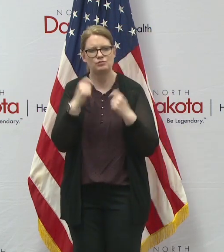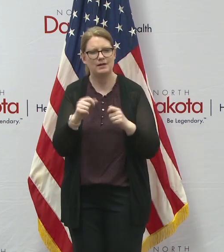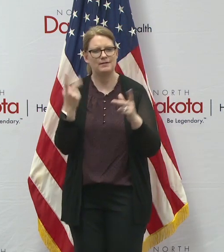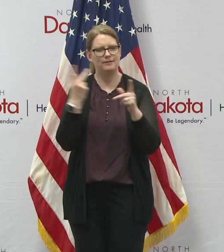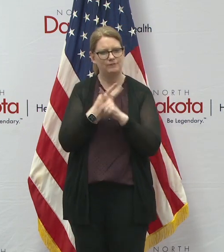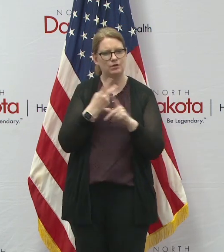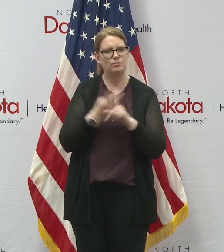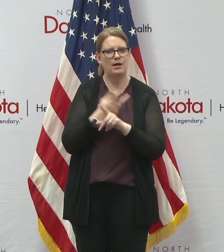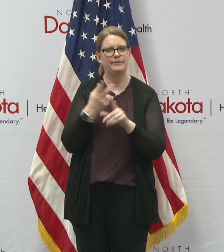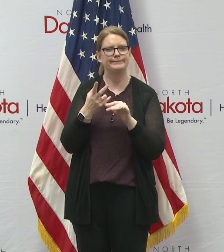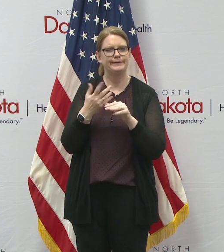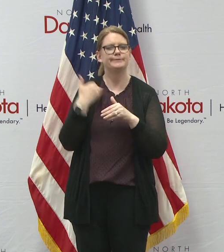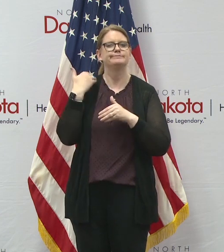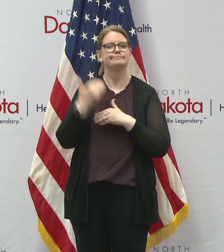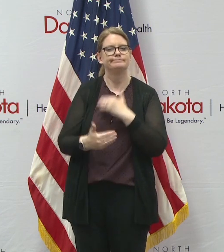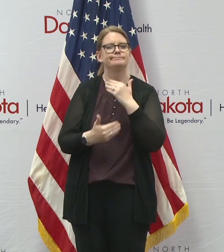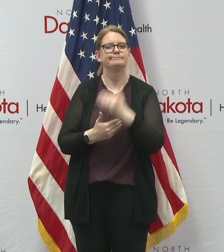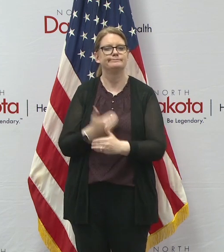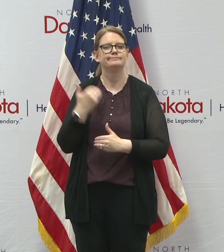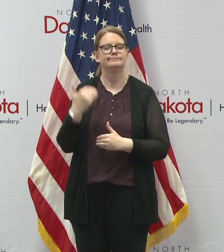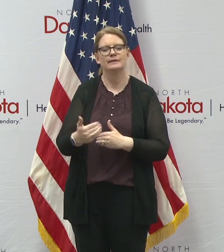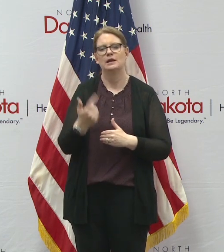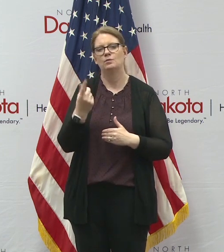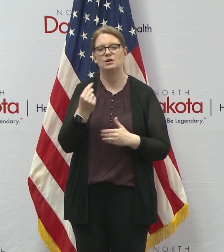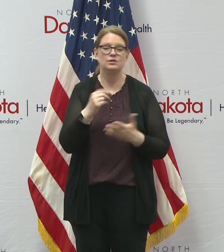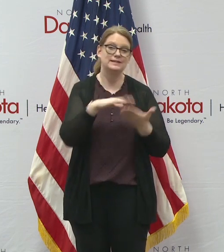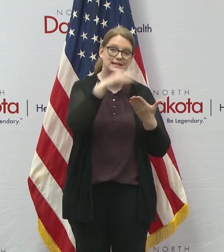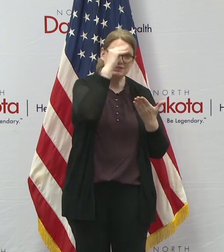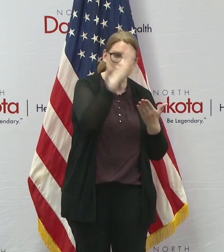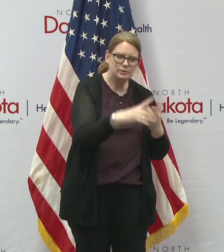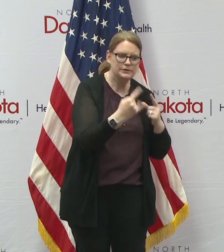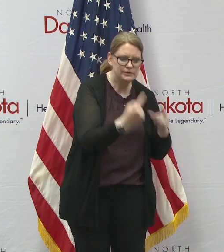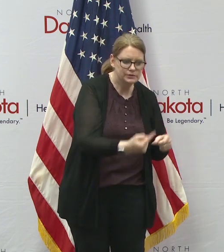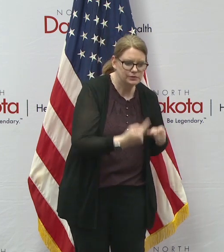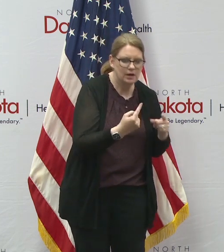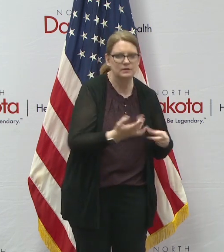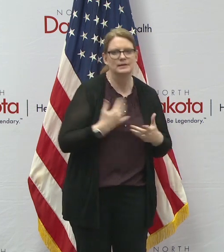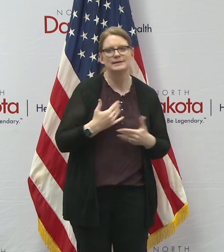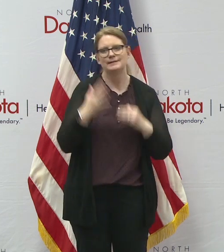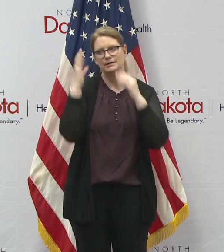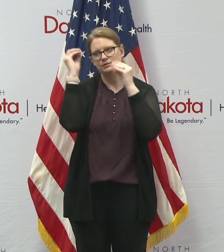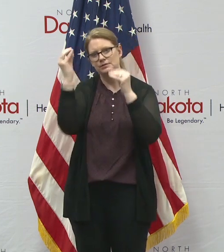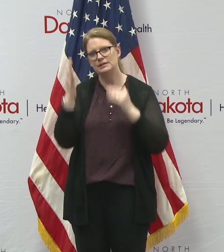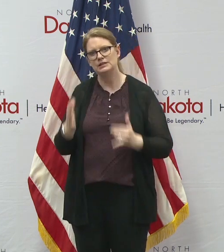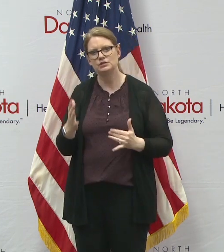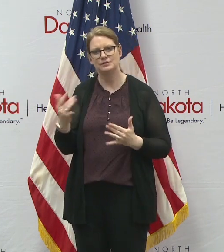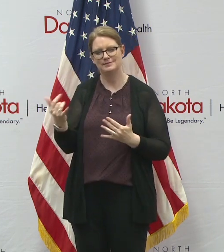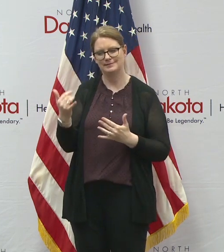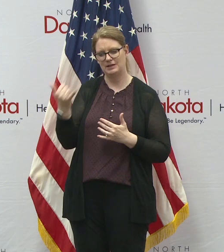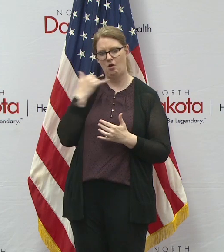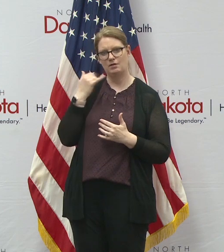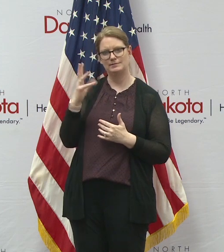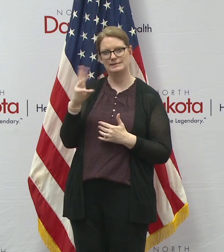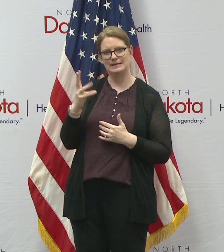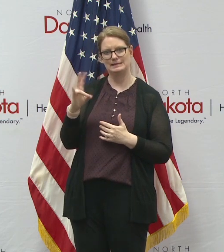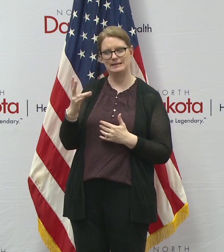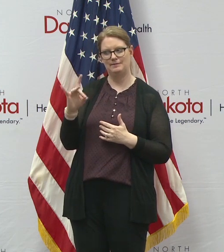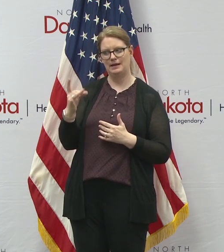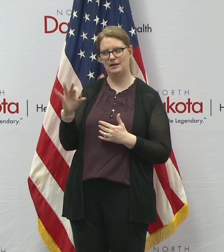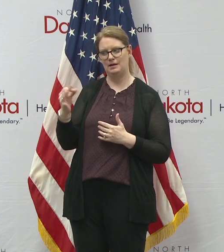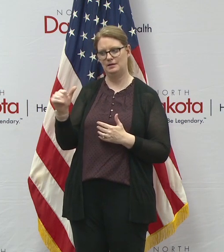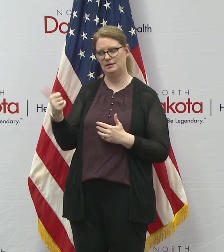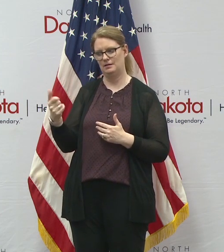cadence and a routine. I think those are the things that our students are struggling with. Our teachers are getting calls at 6, 7, 8, 9, 10, 11 o'clock at